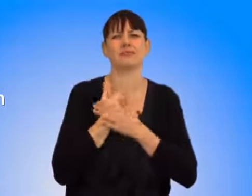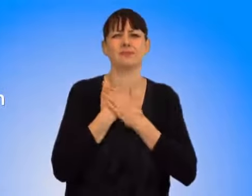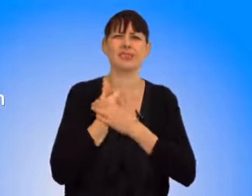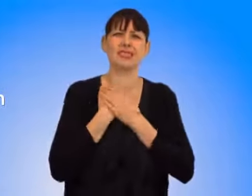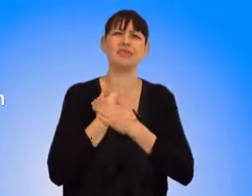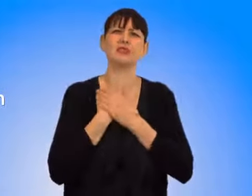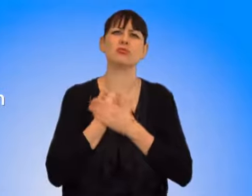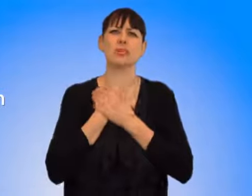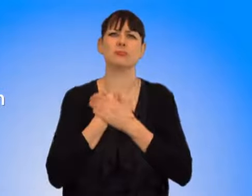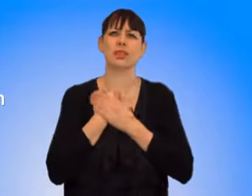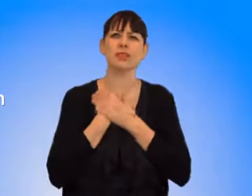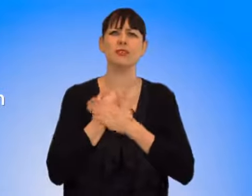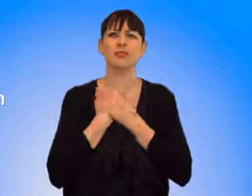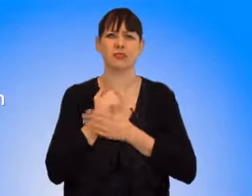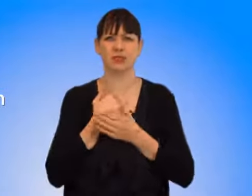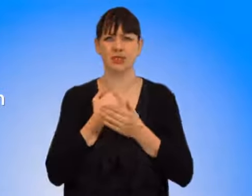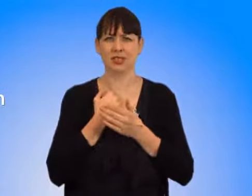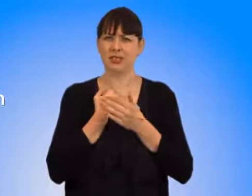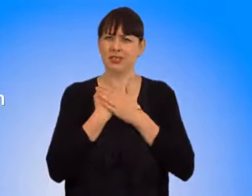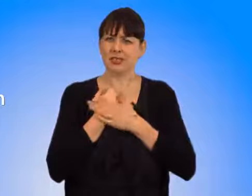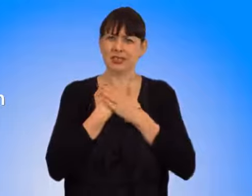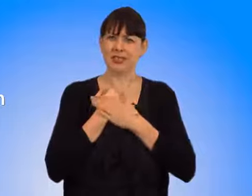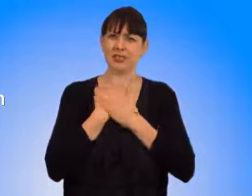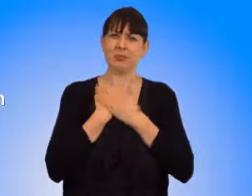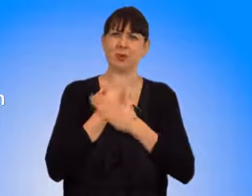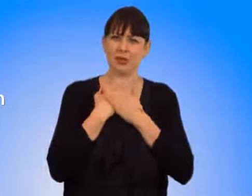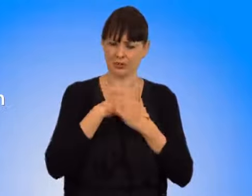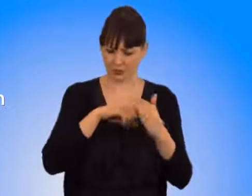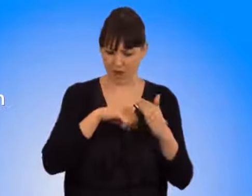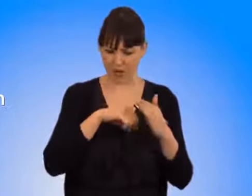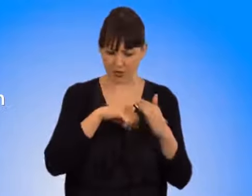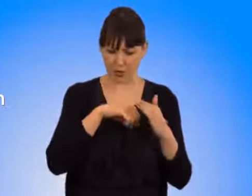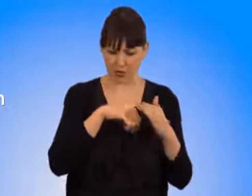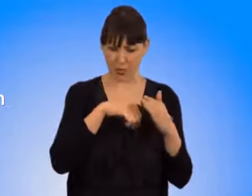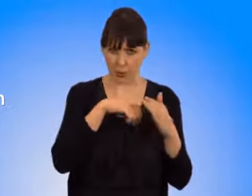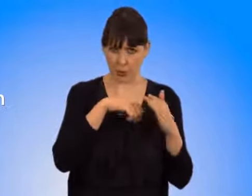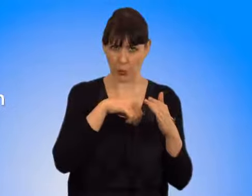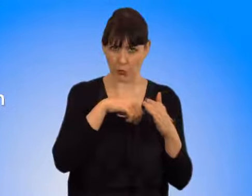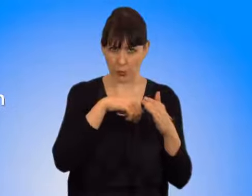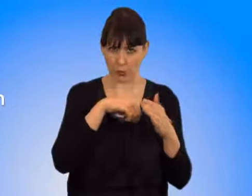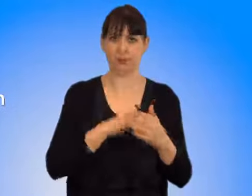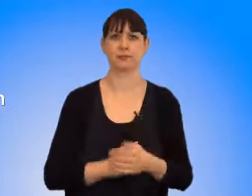My skin is really painful. I got a burn from hot oil.